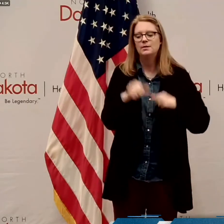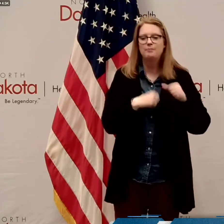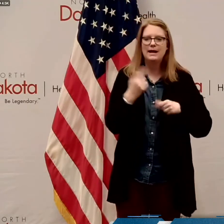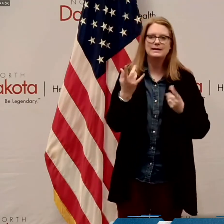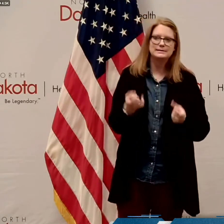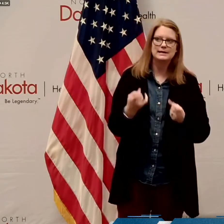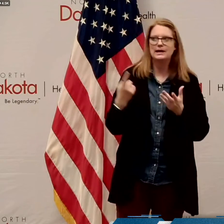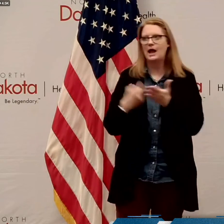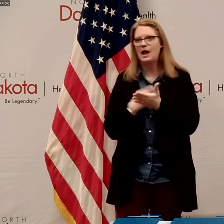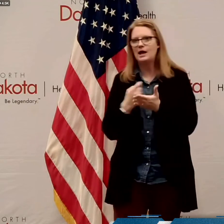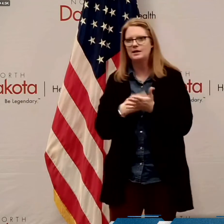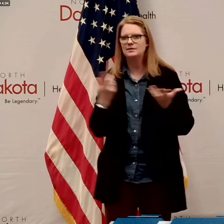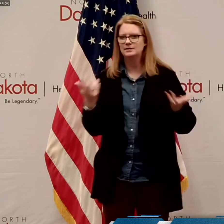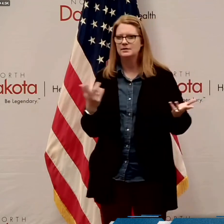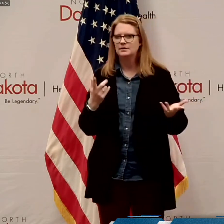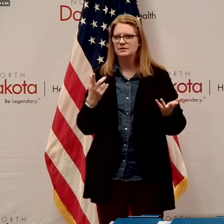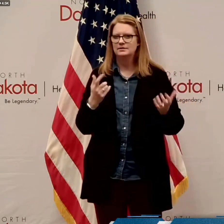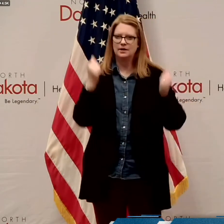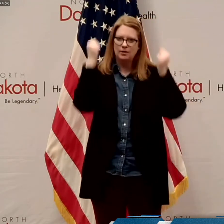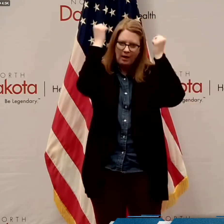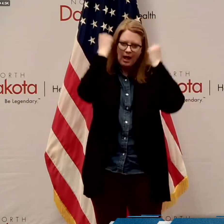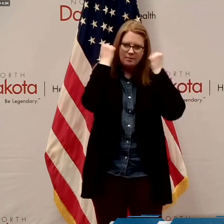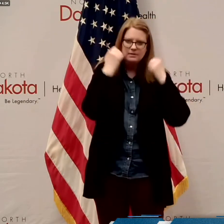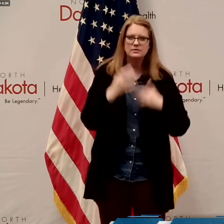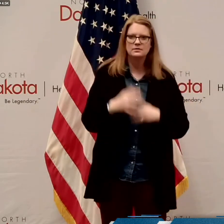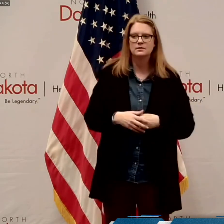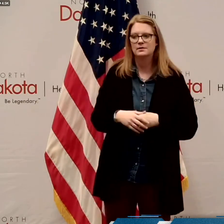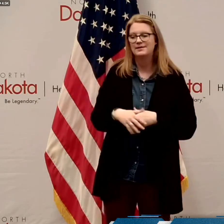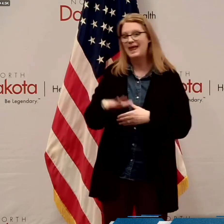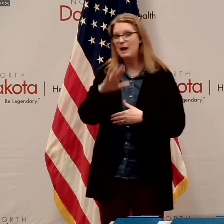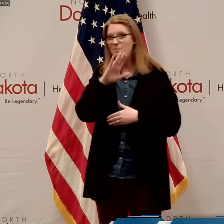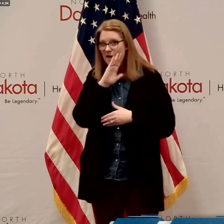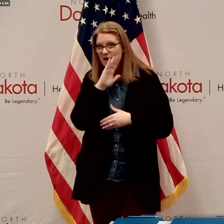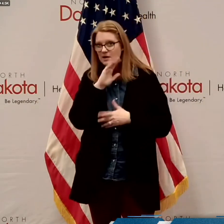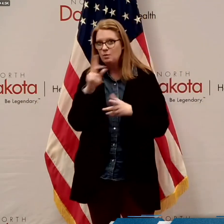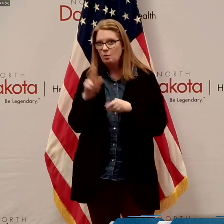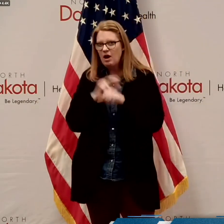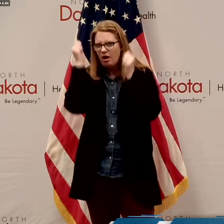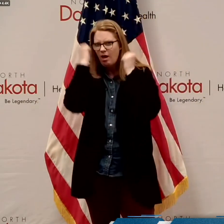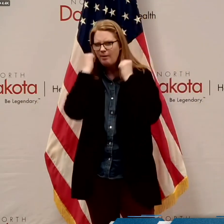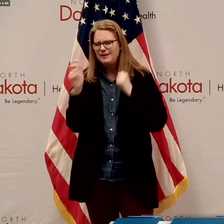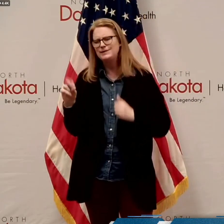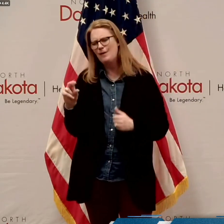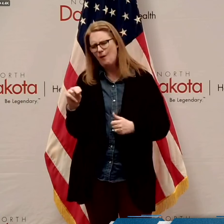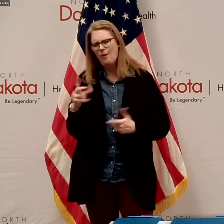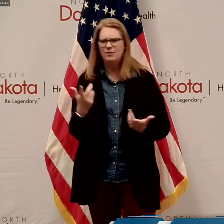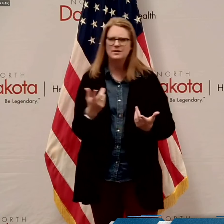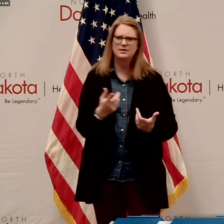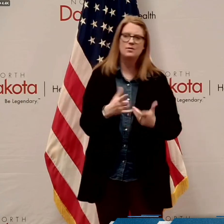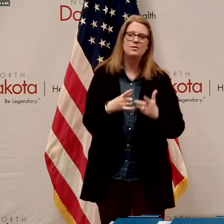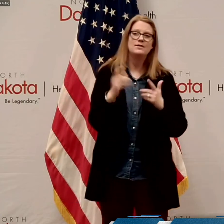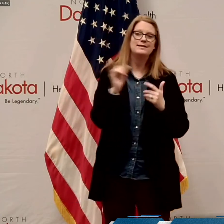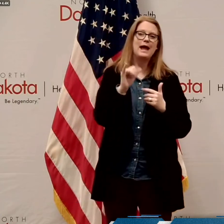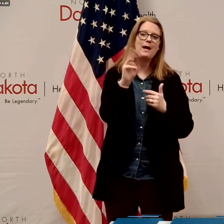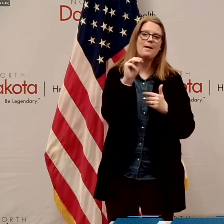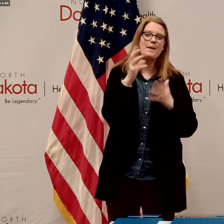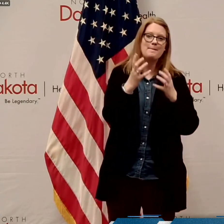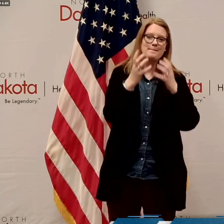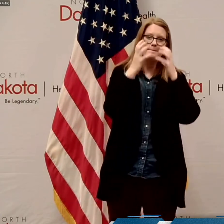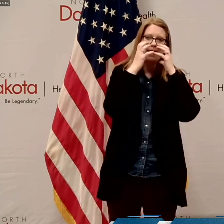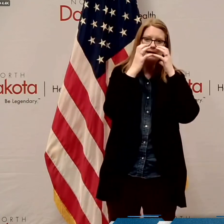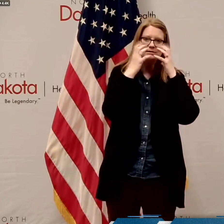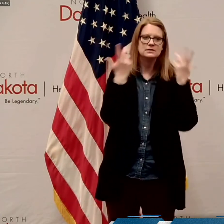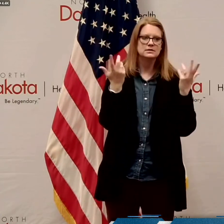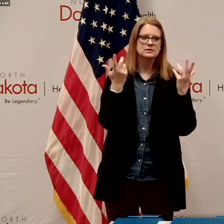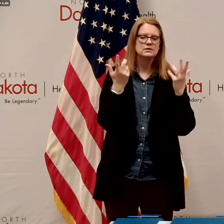hockey, or bull riding, you don't wear the helmet to bed. You wear it when you need it. And I think the same thing with a mask is here is that we